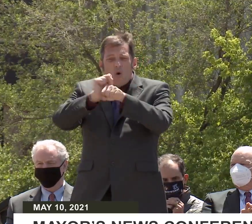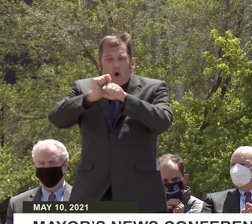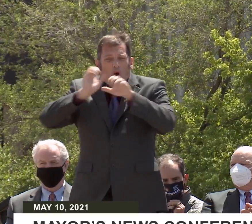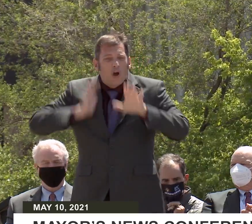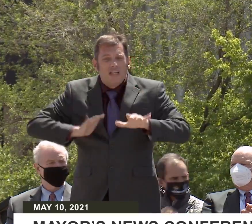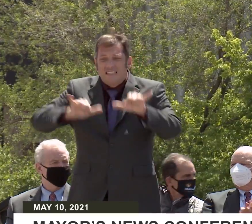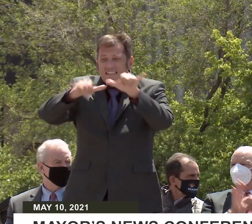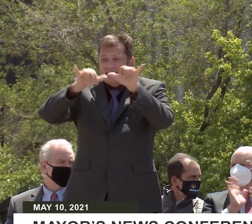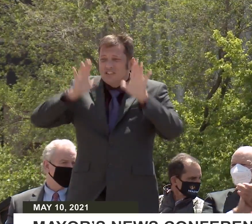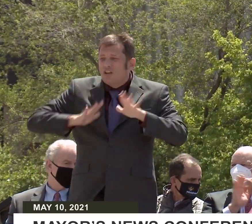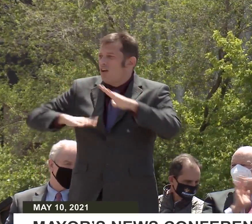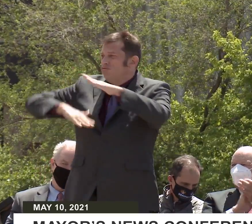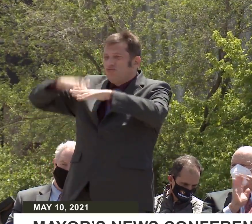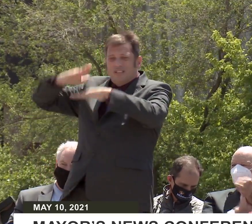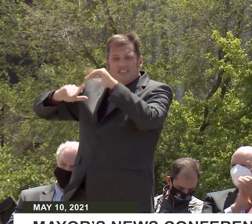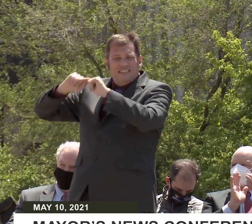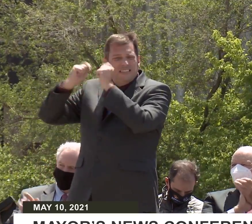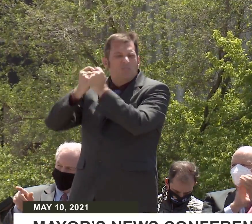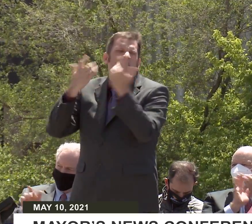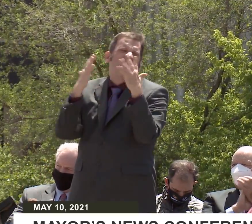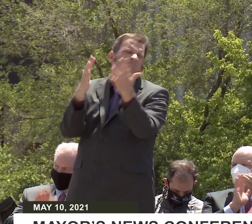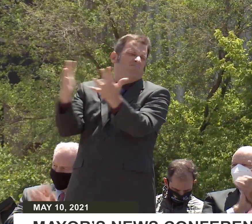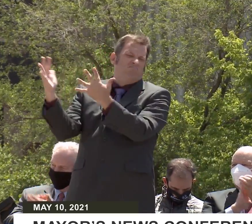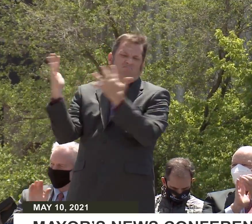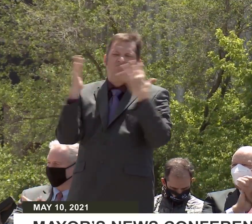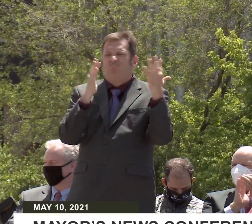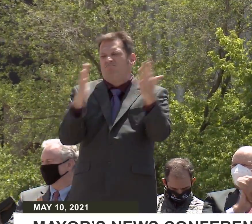big round of applause.